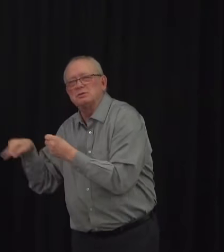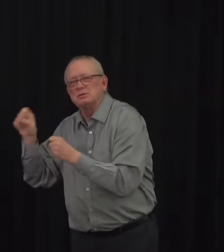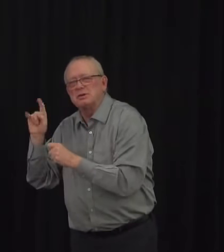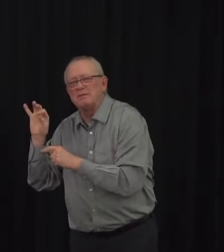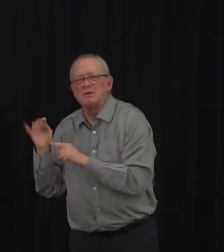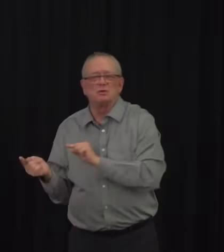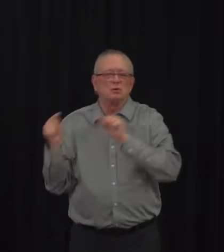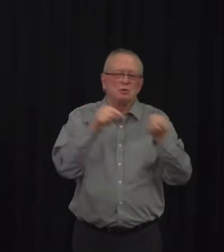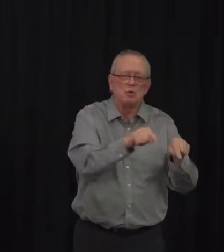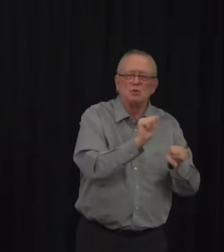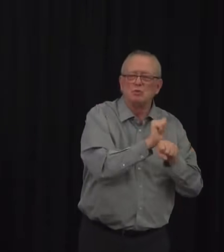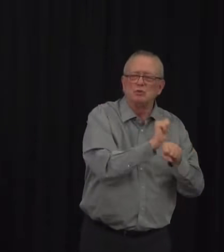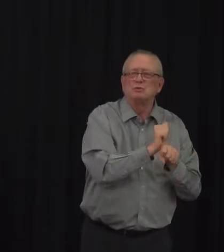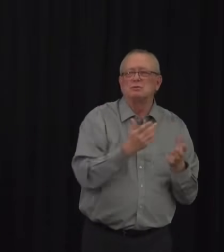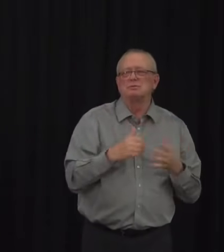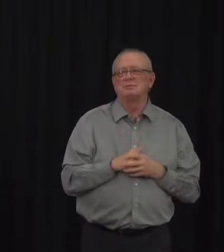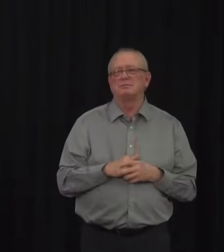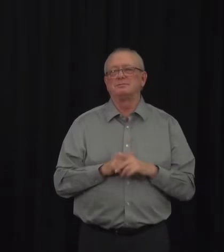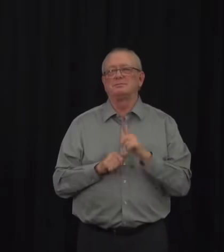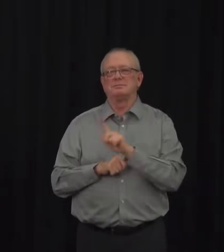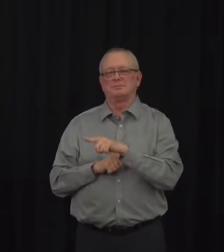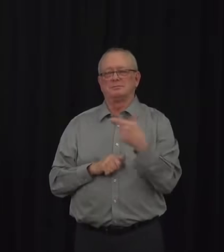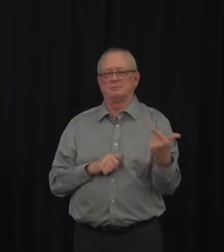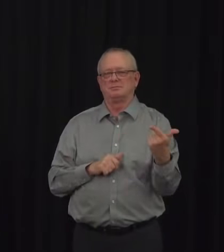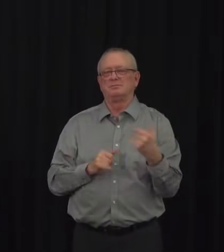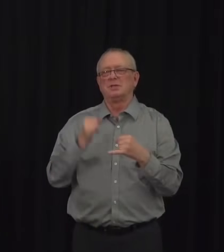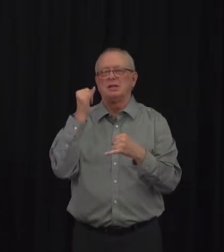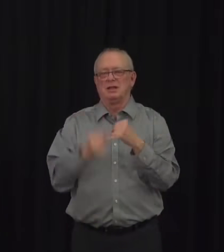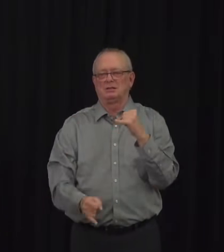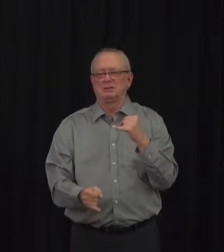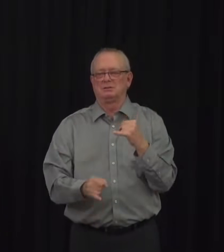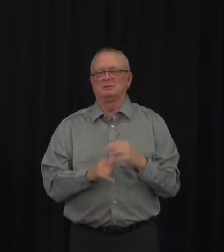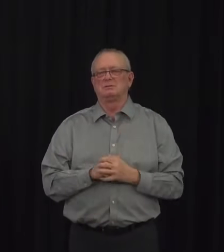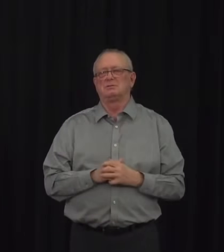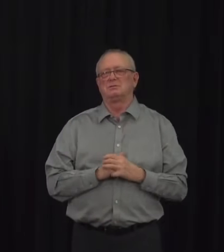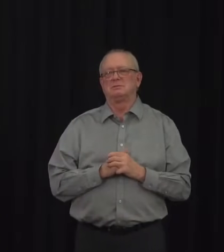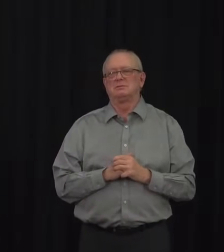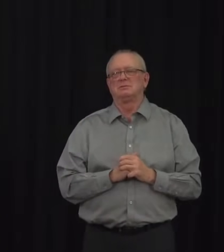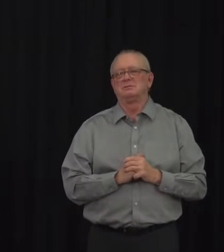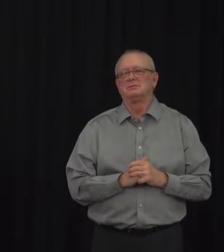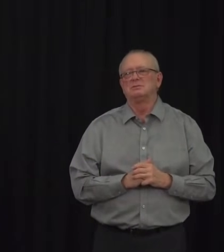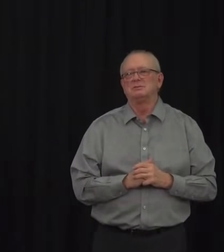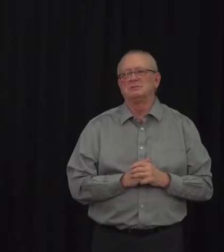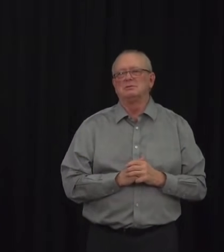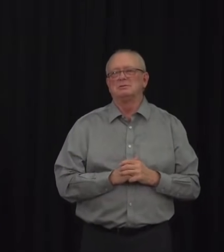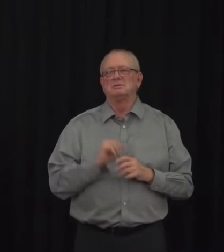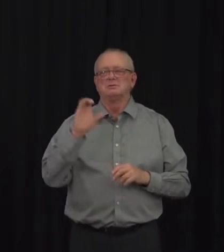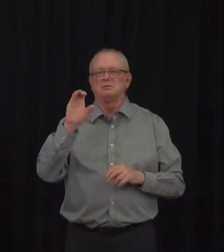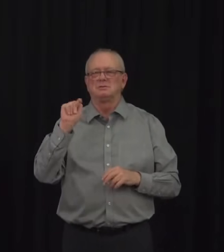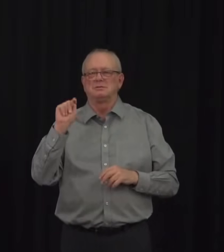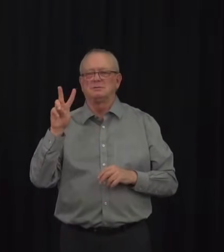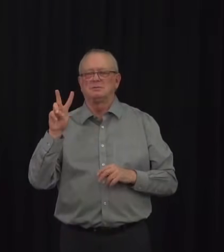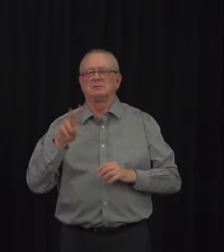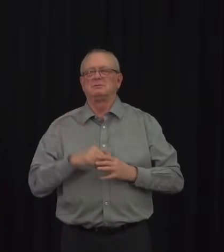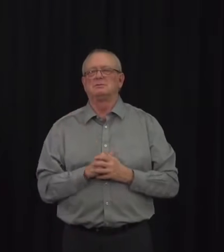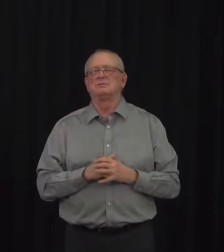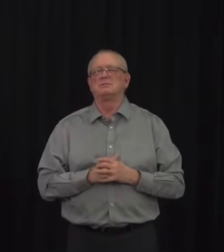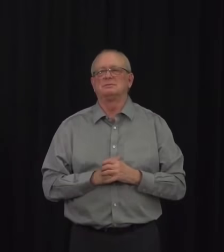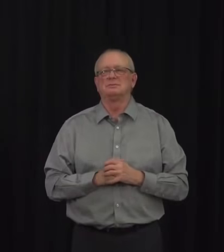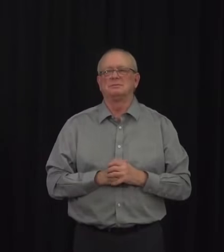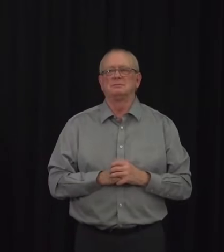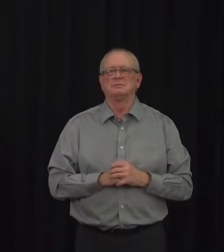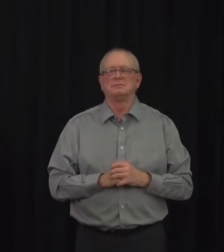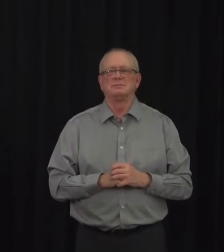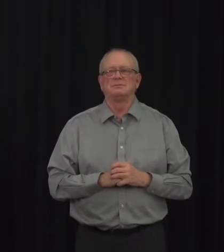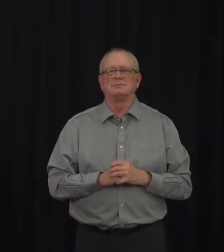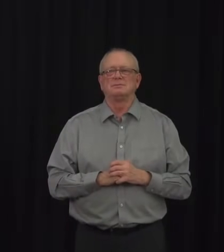Operator, could you please put through our final question? Final question is Kevin Nimick with CTV. Go ahead, Kevin. Hi, Dr. Hinshaw.